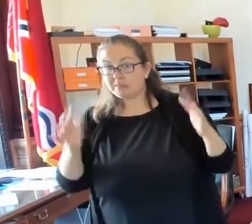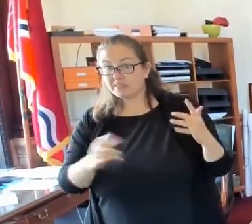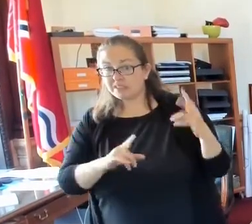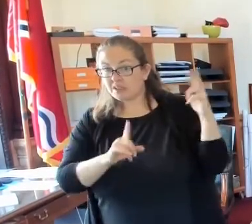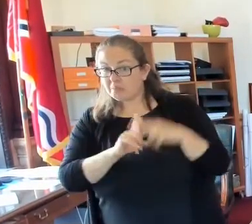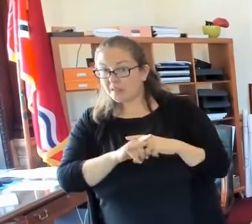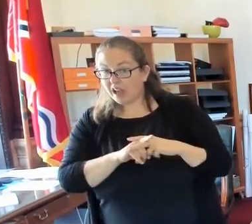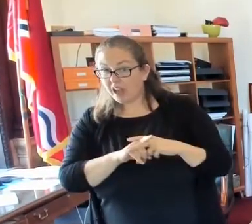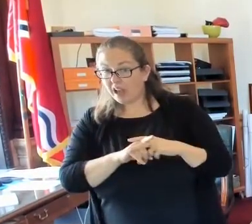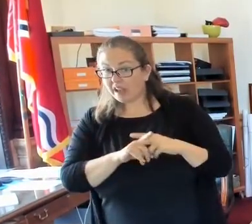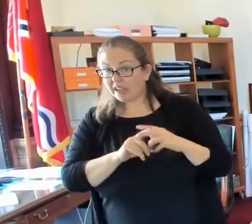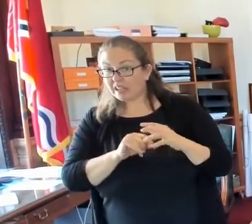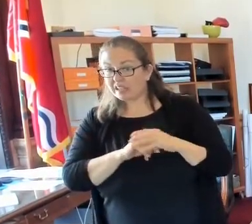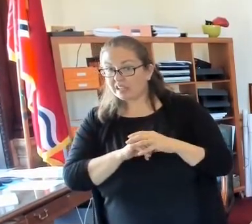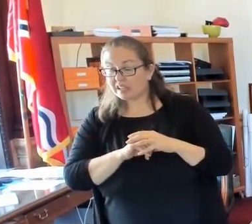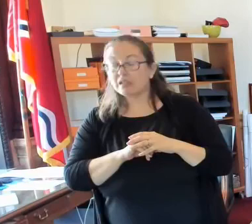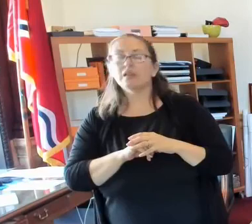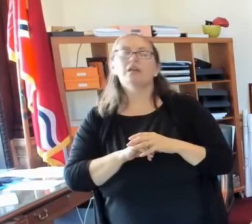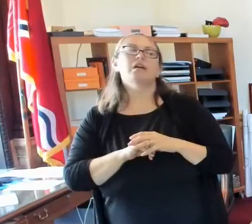I think